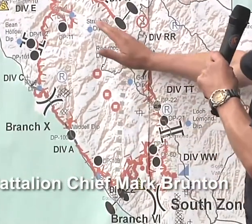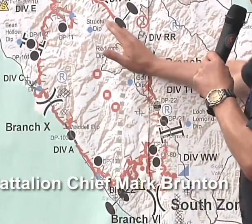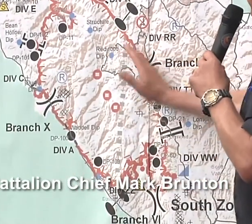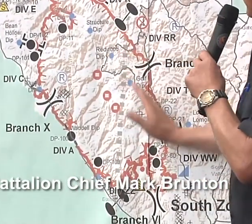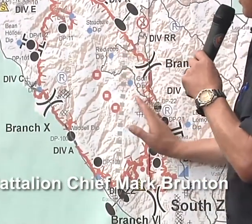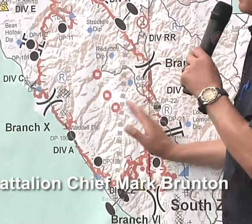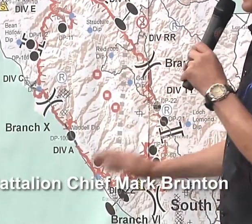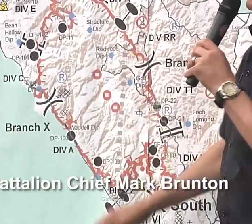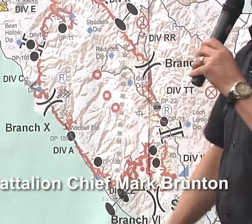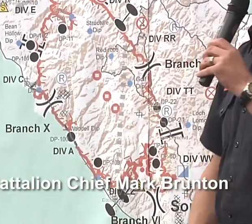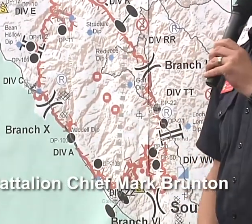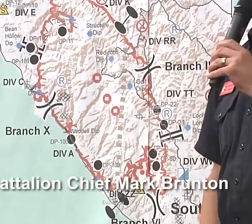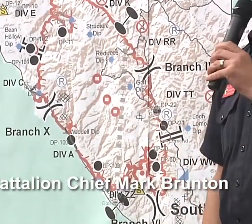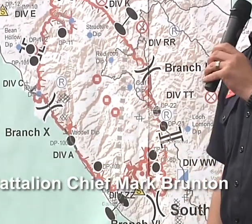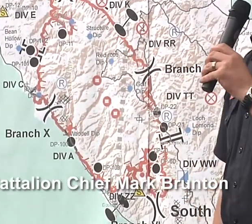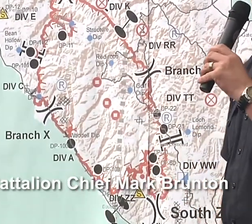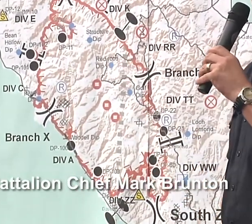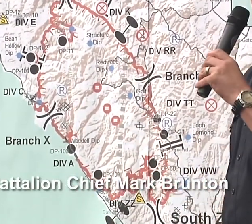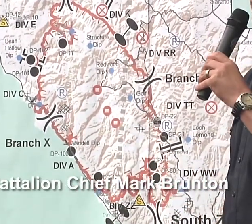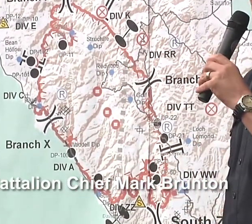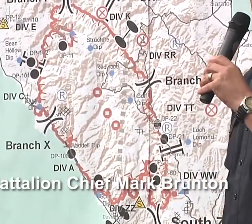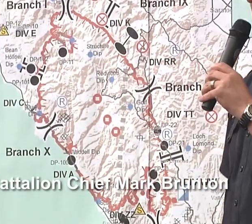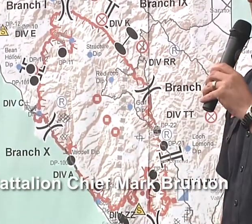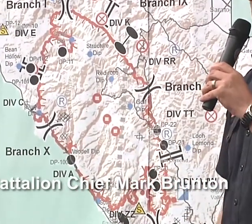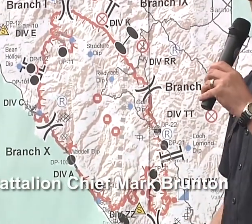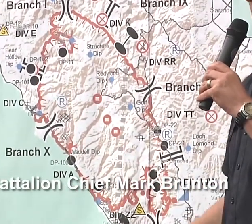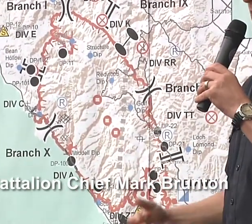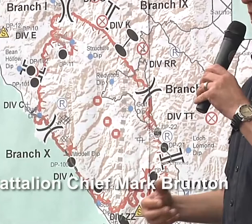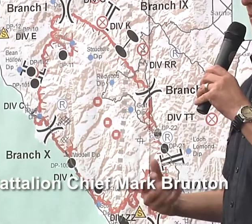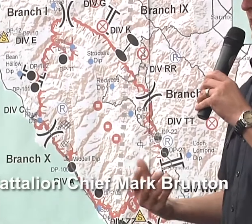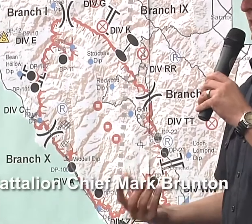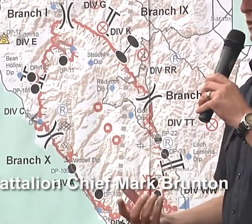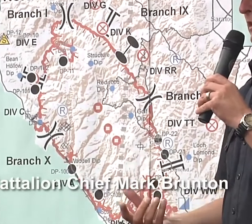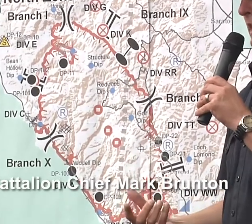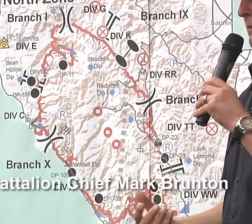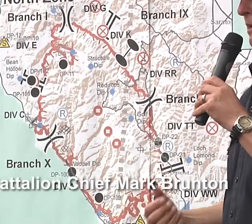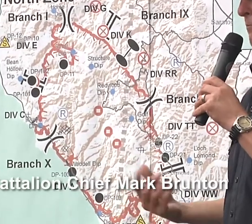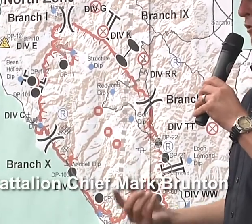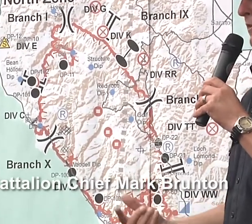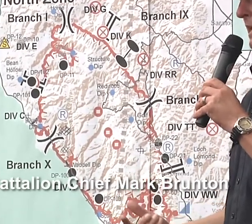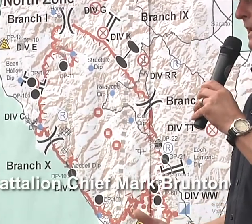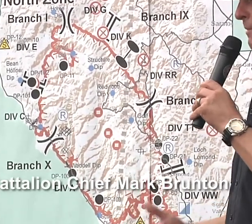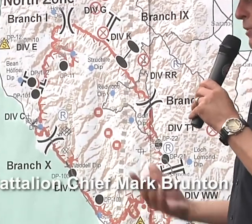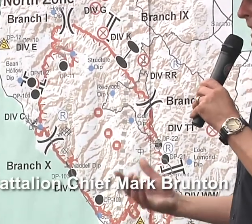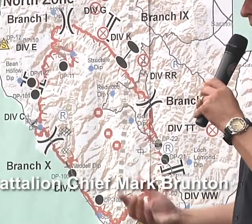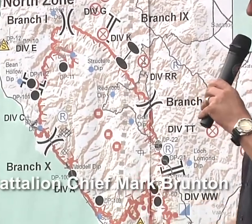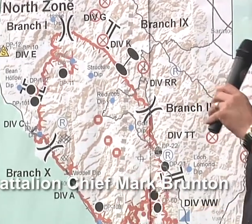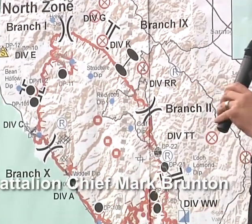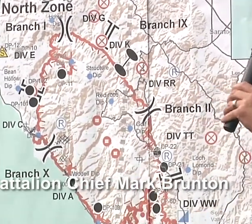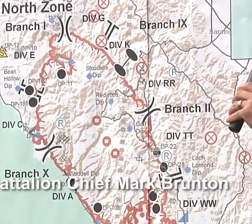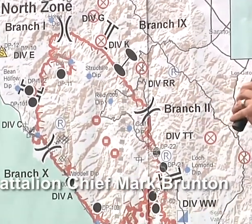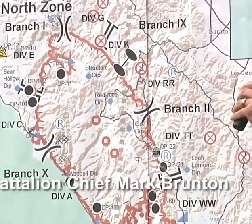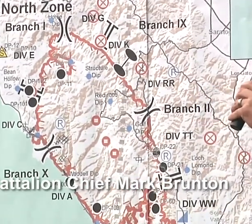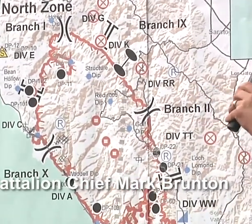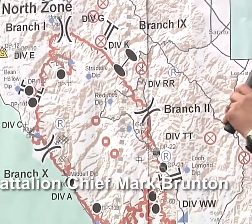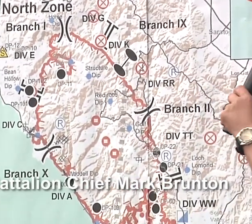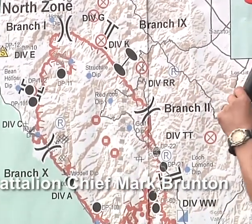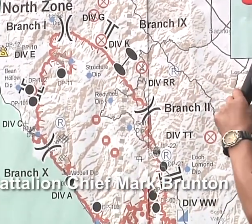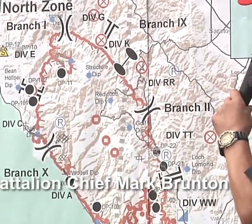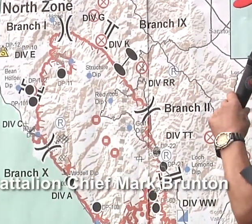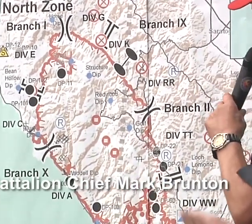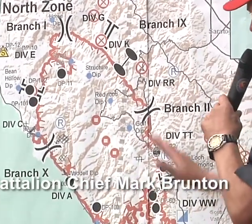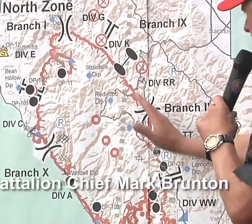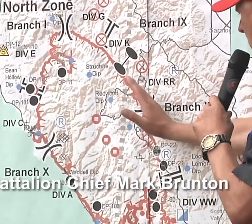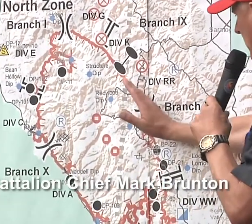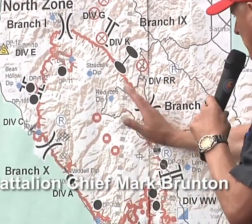So that'll be a work in progress over the next couple days. Not only with the initial line, but improving it and putting in what we call contingency or